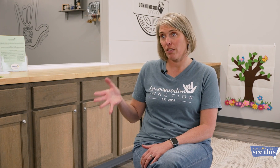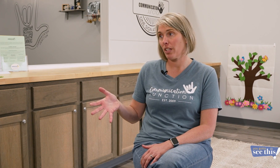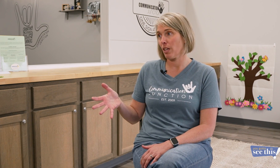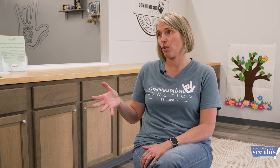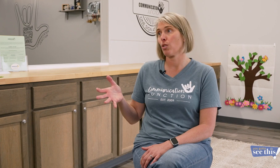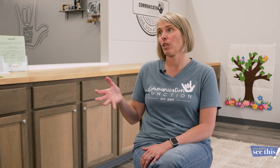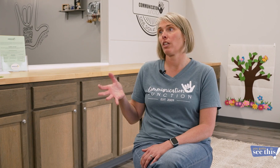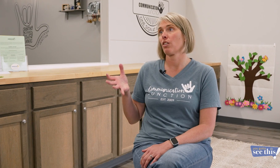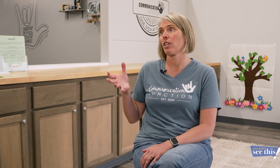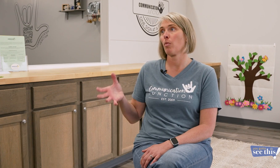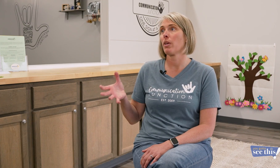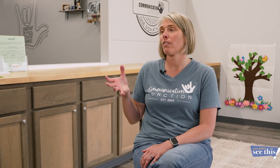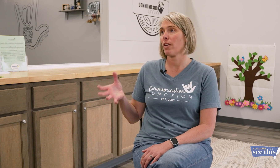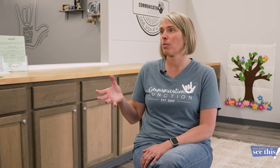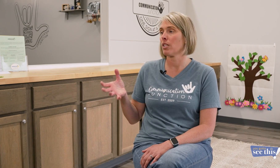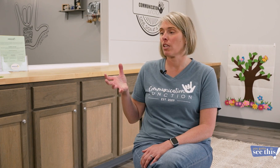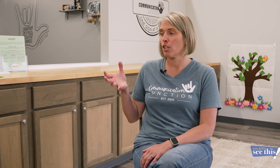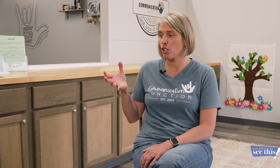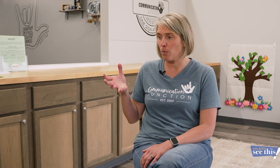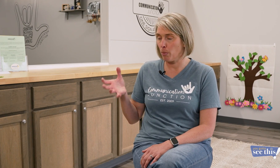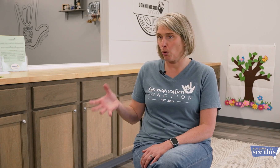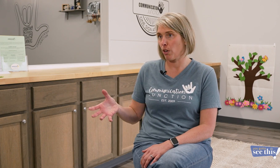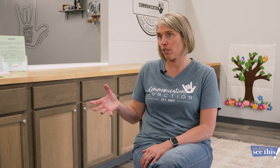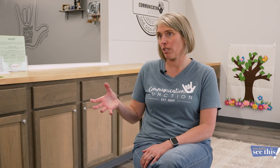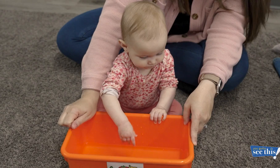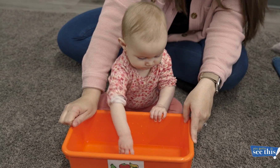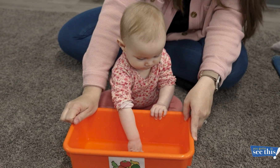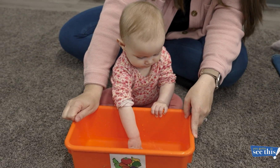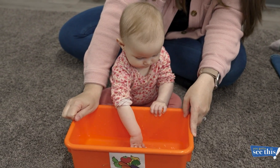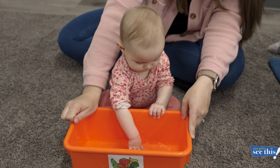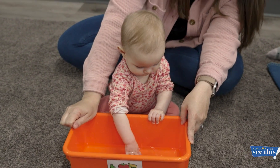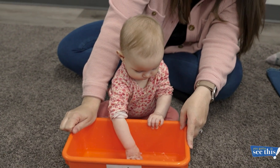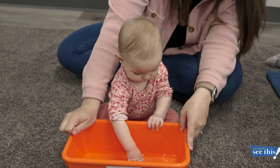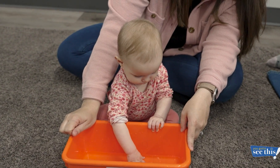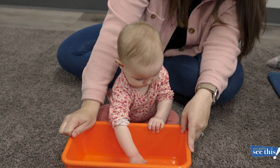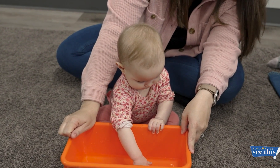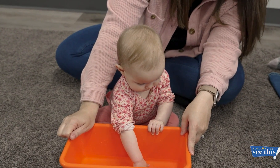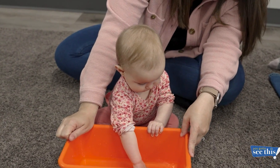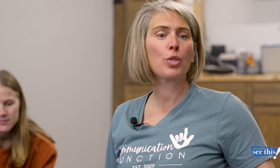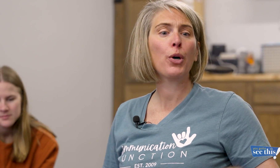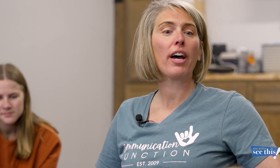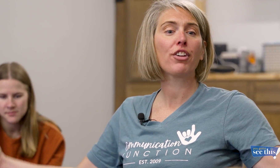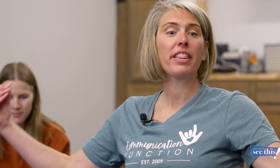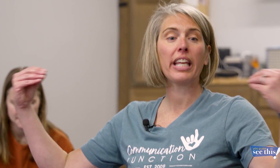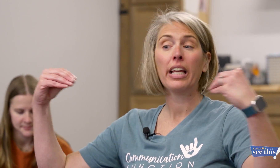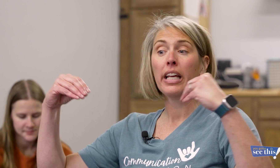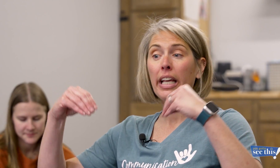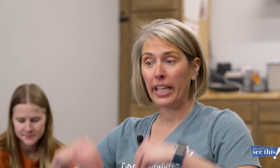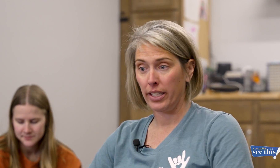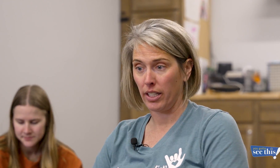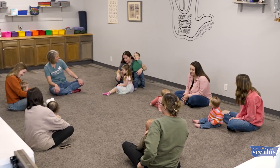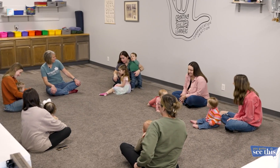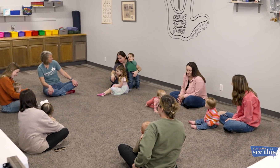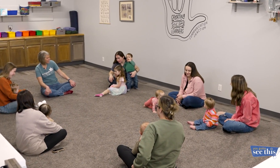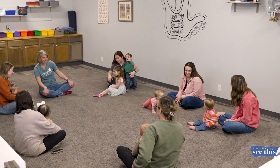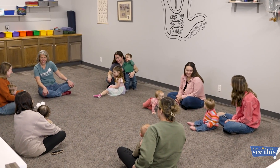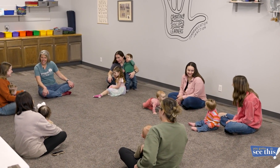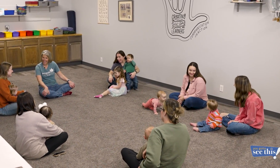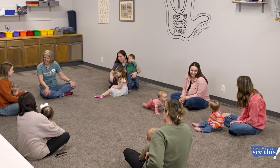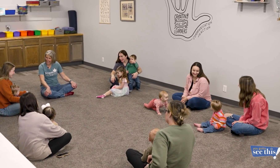Everything that we're doing here is helping families support that spoken language journey. We need a place like this for just average